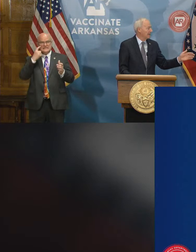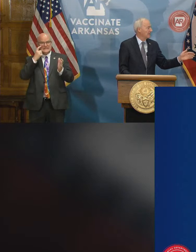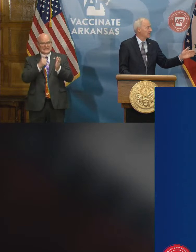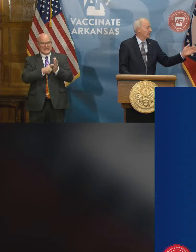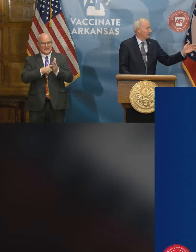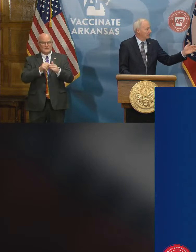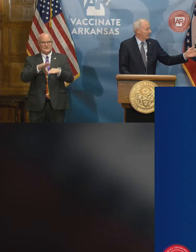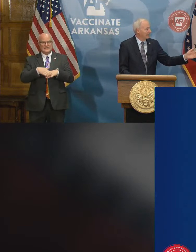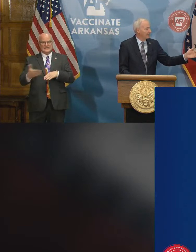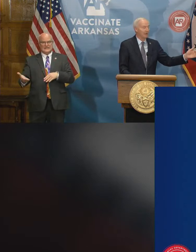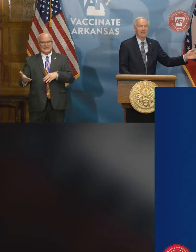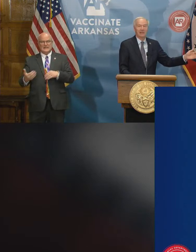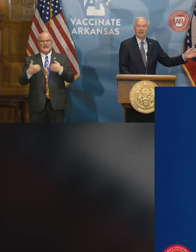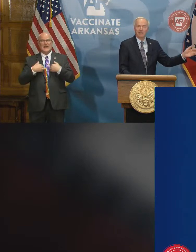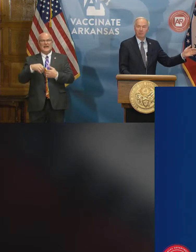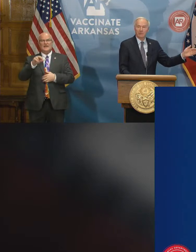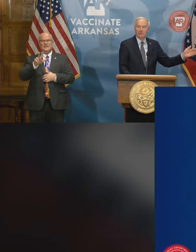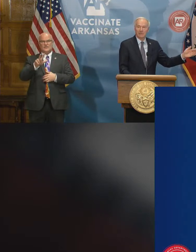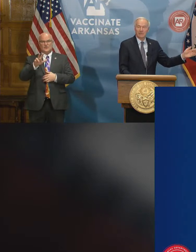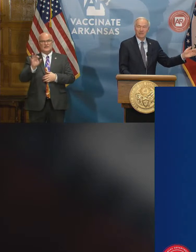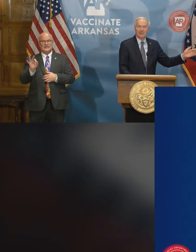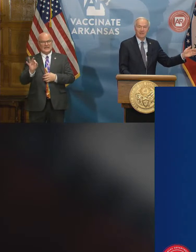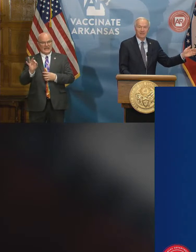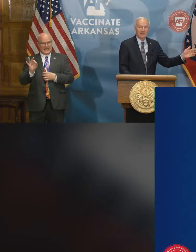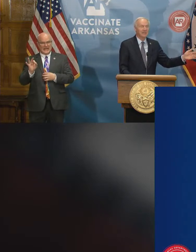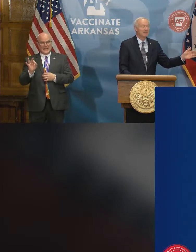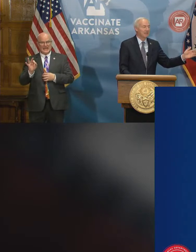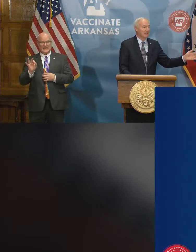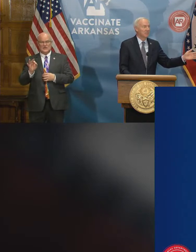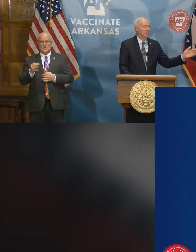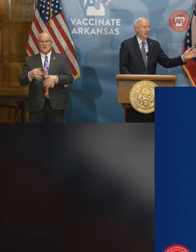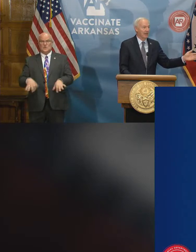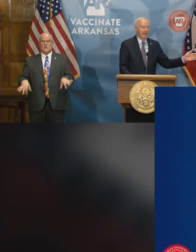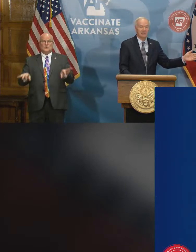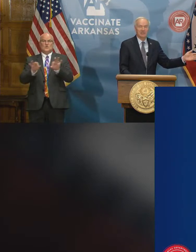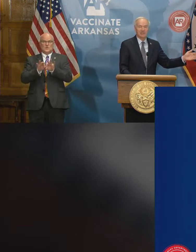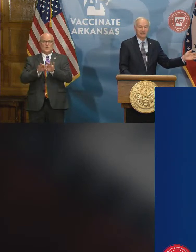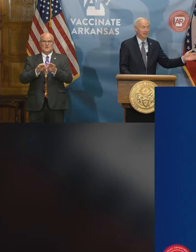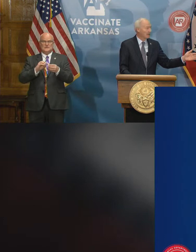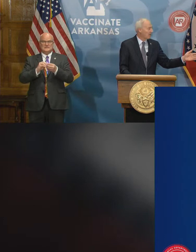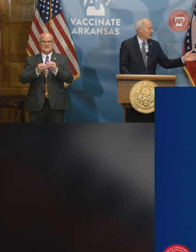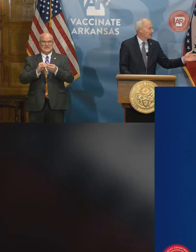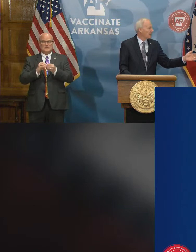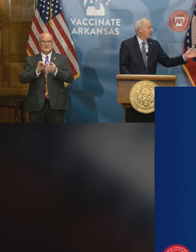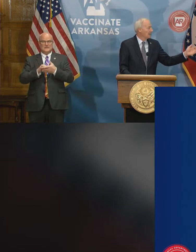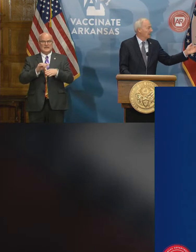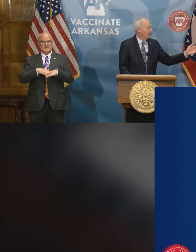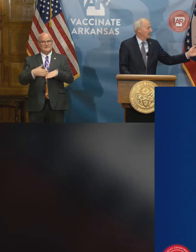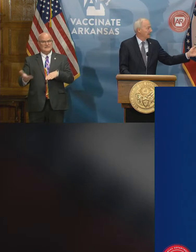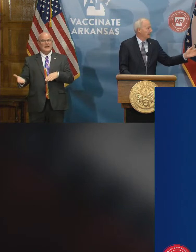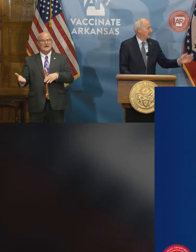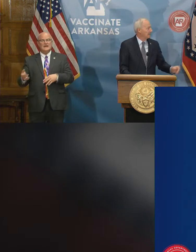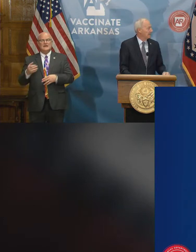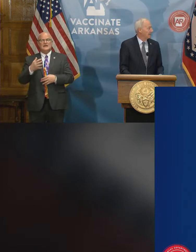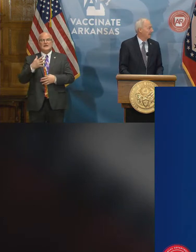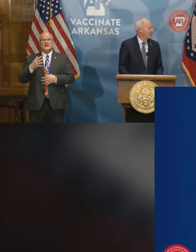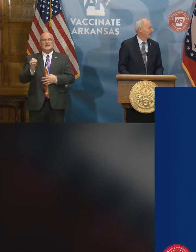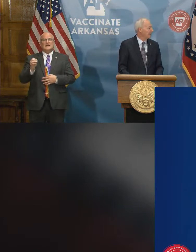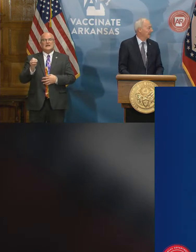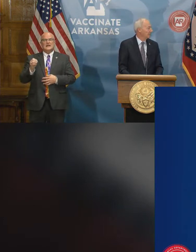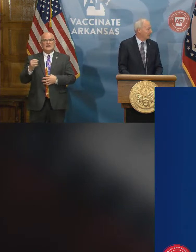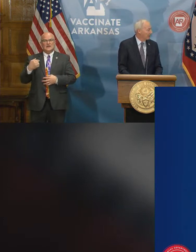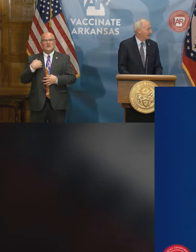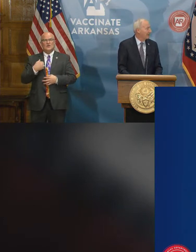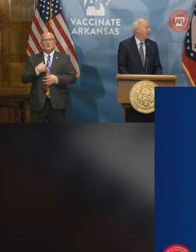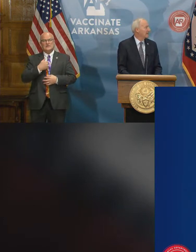are the deaths. We've had 39, which is a significant number of Arkansans that have been lost, and